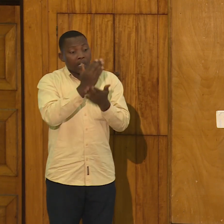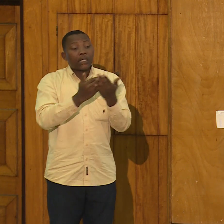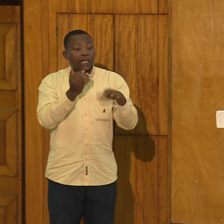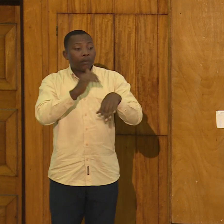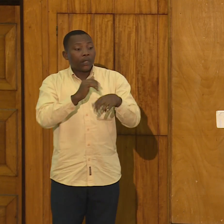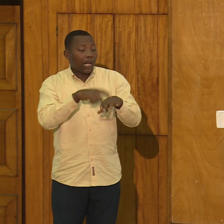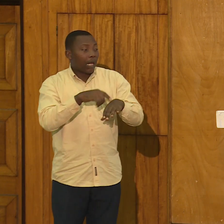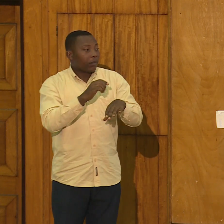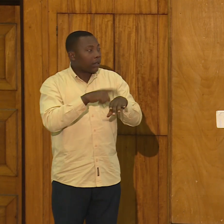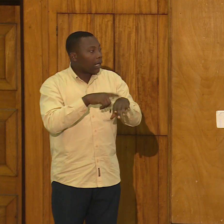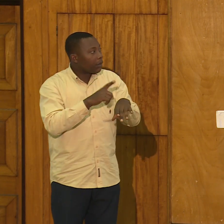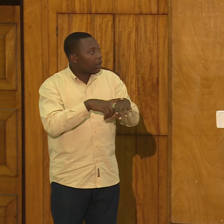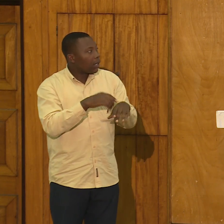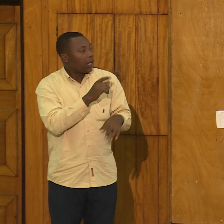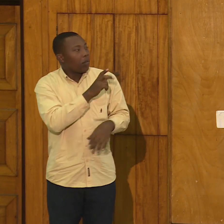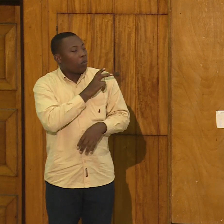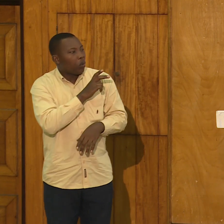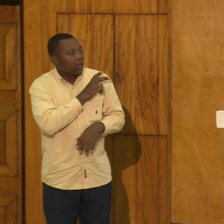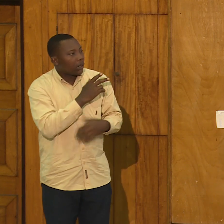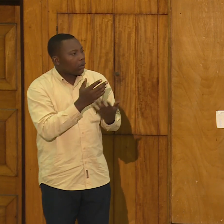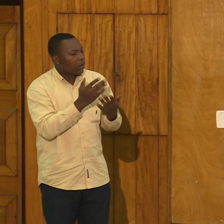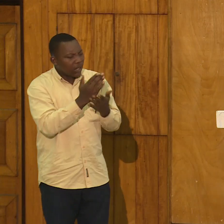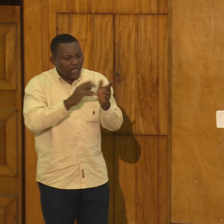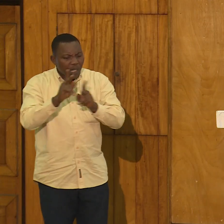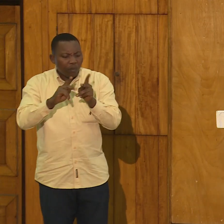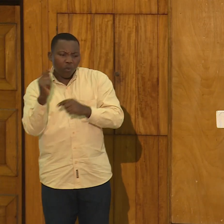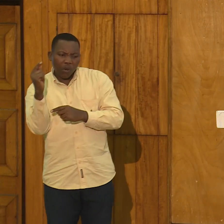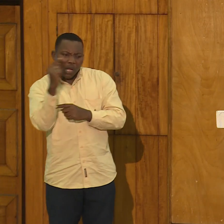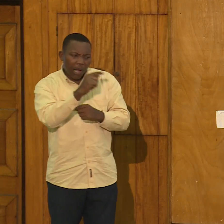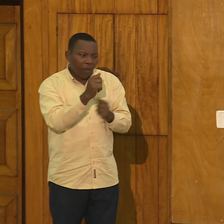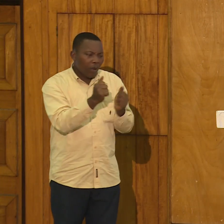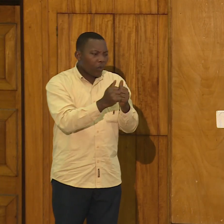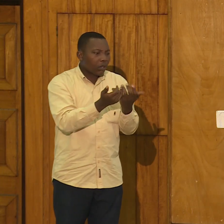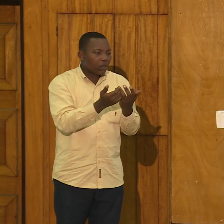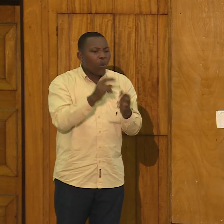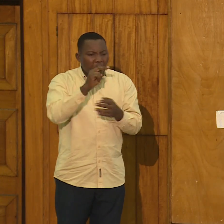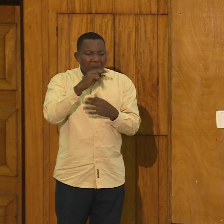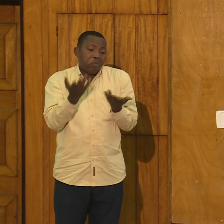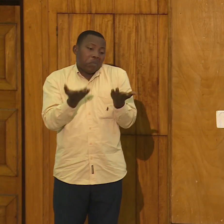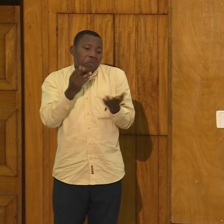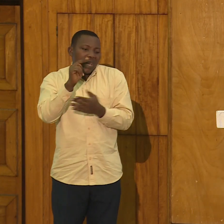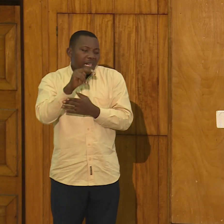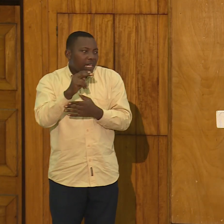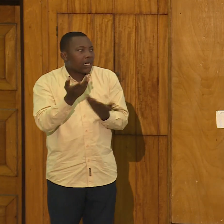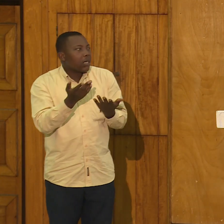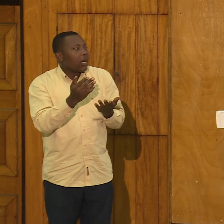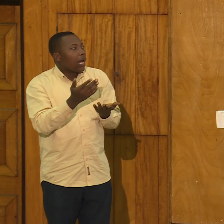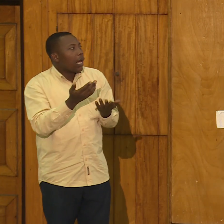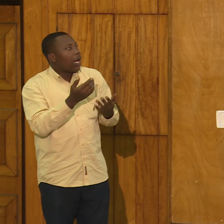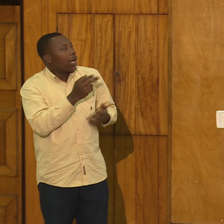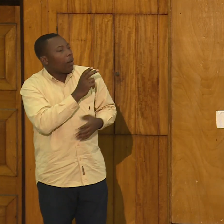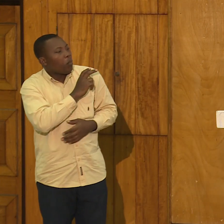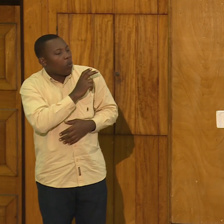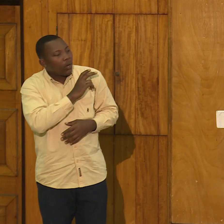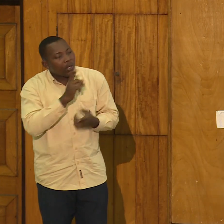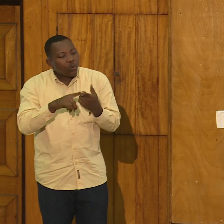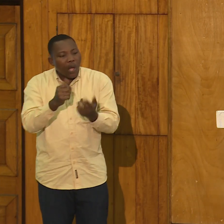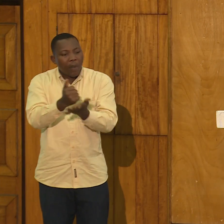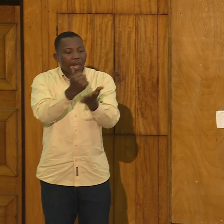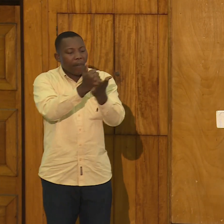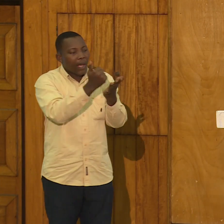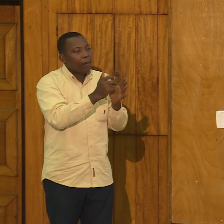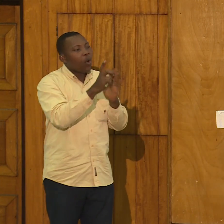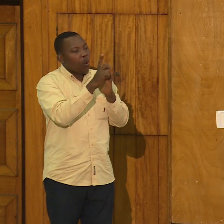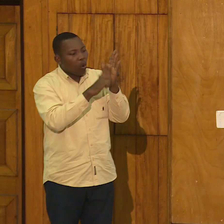people who come with issues that then require the authorities to deal with. Maybe they've gone through abuse, there are issues that they're going